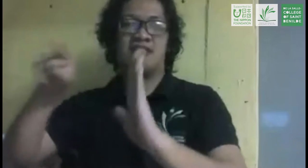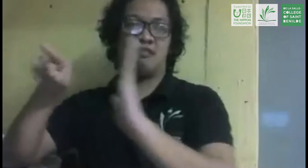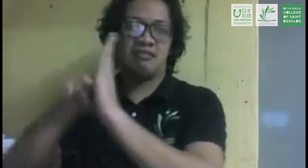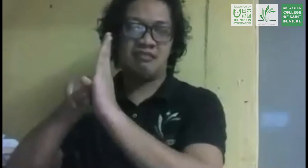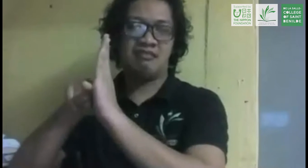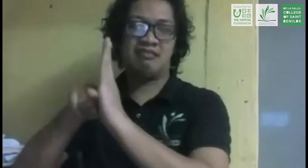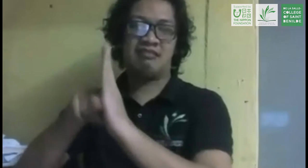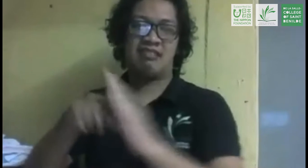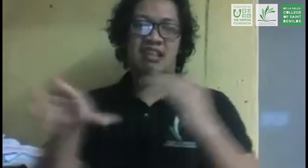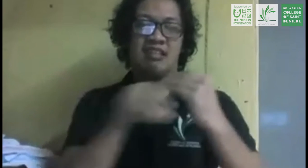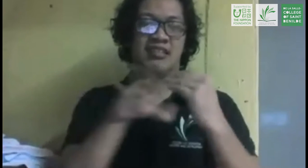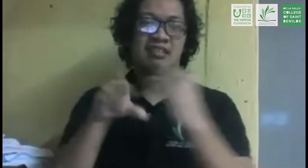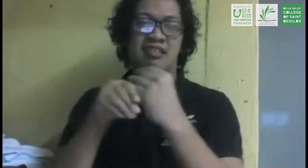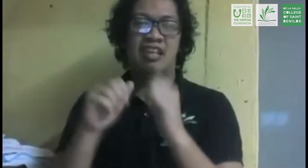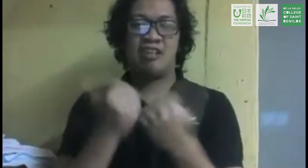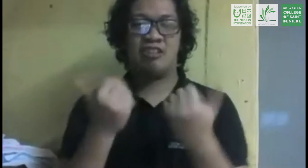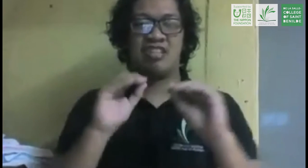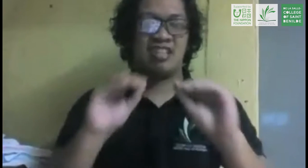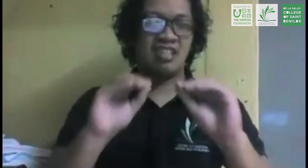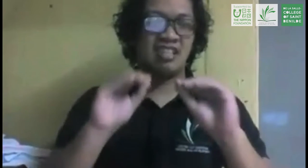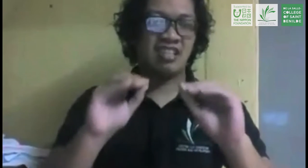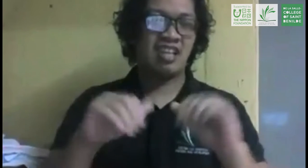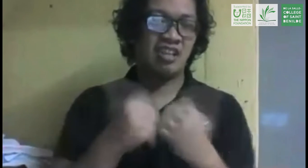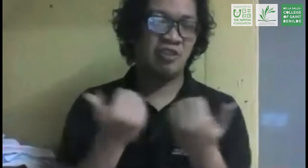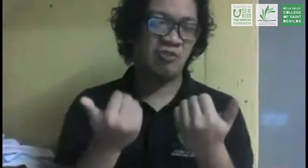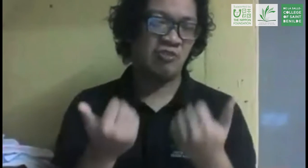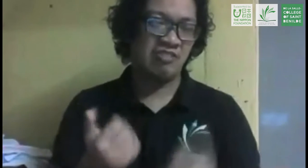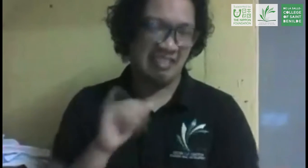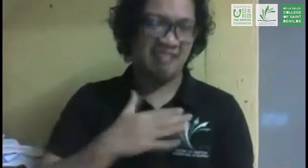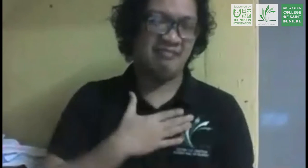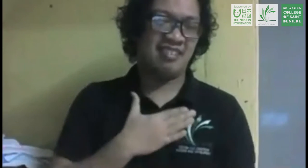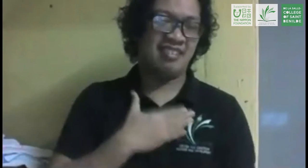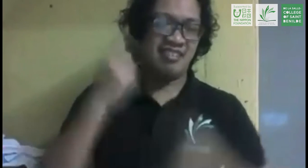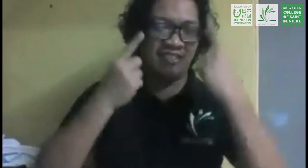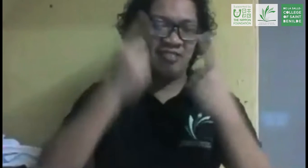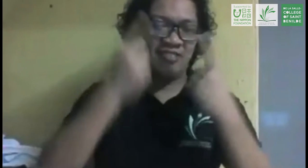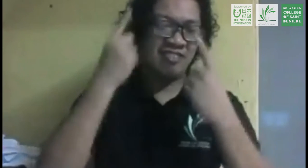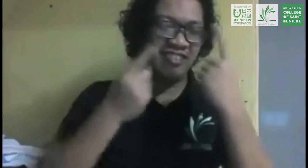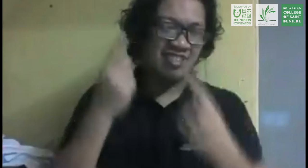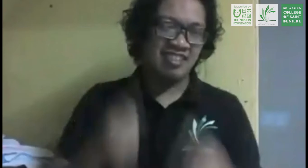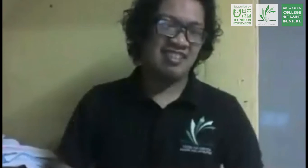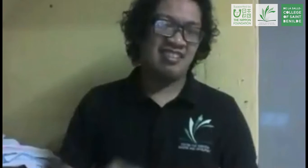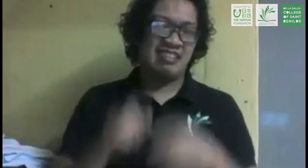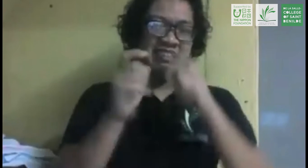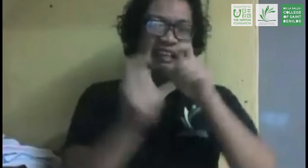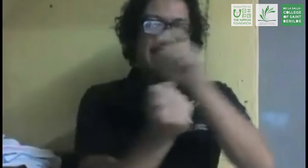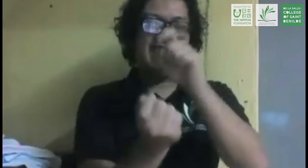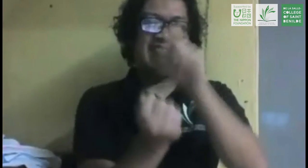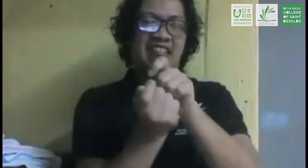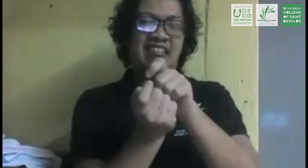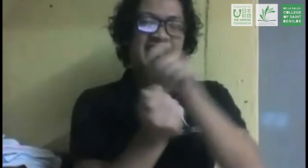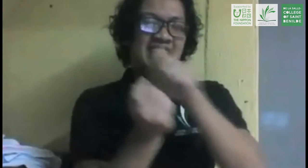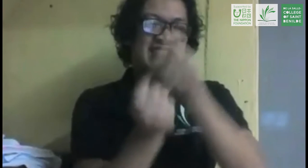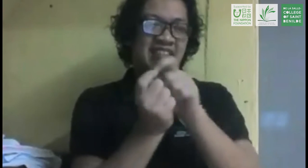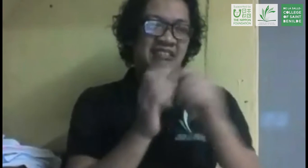plus and minus are included into the equation. So that's another concern of mine. So how